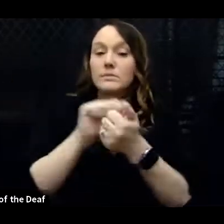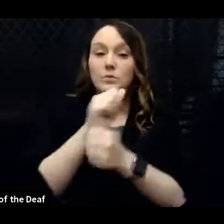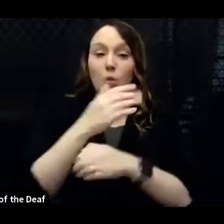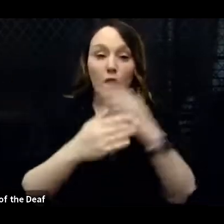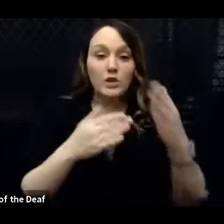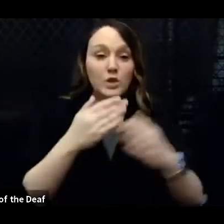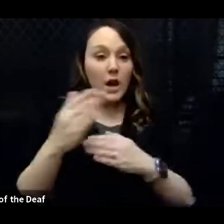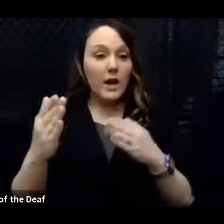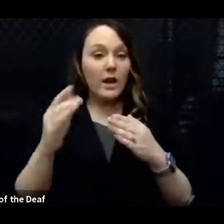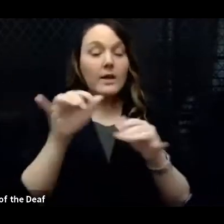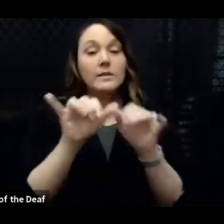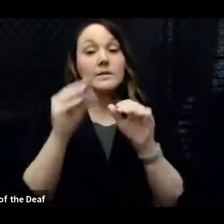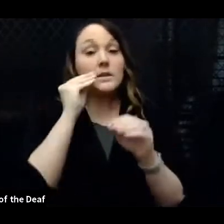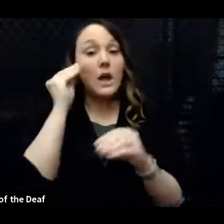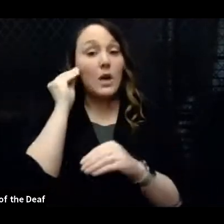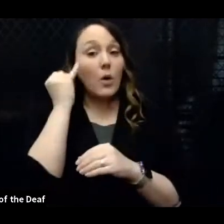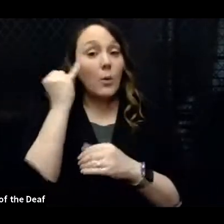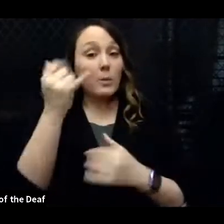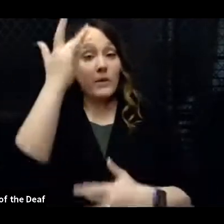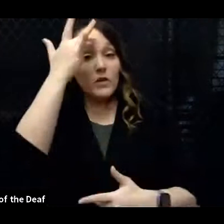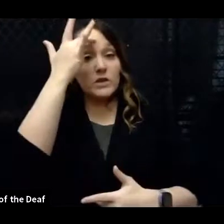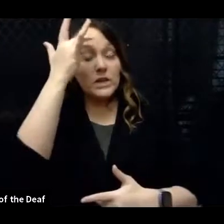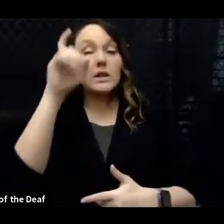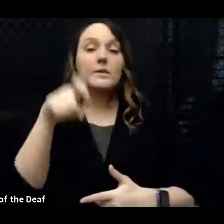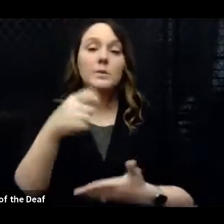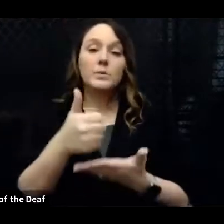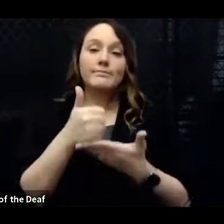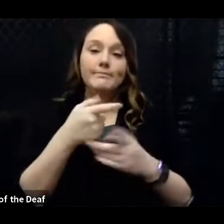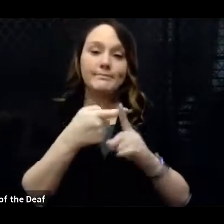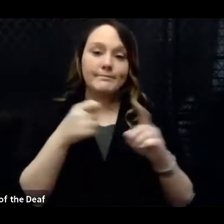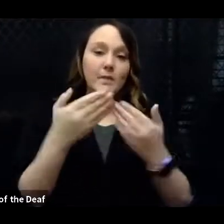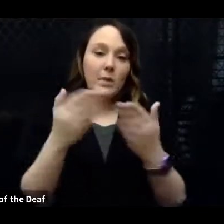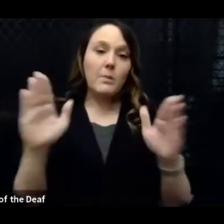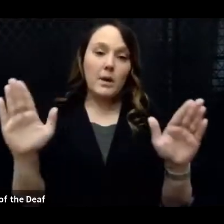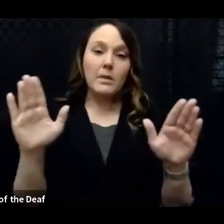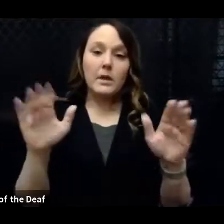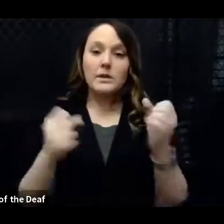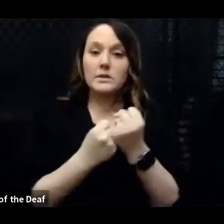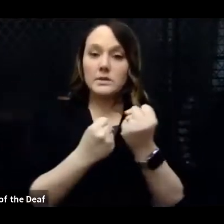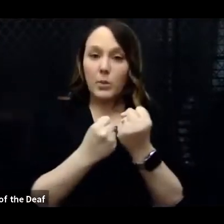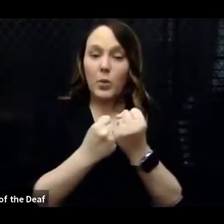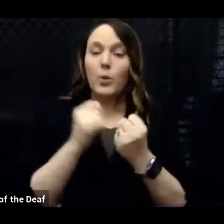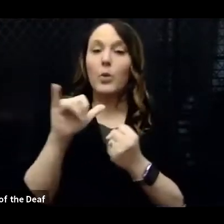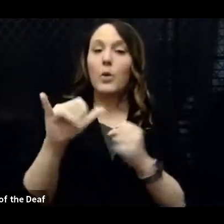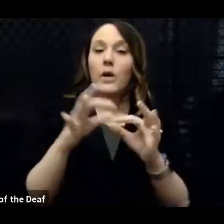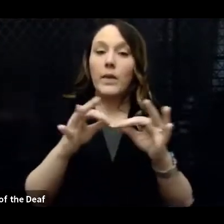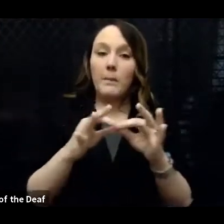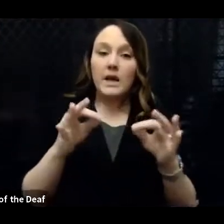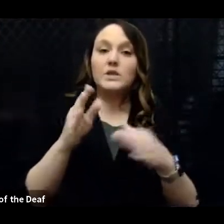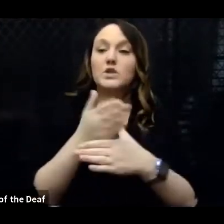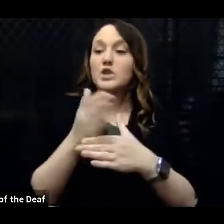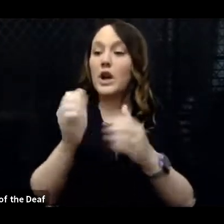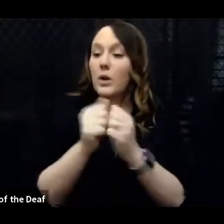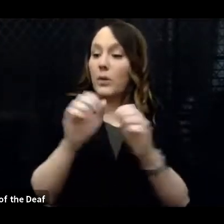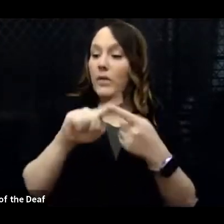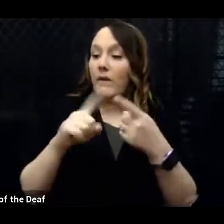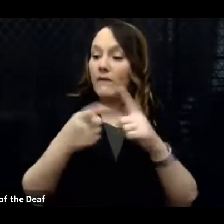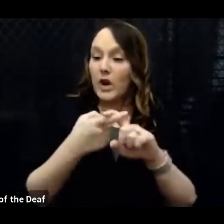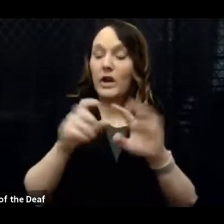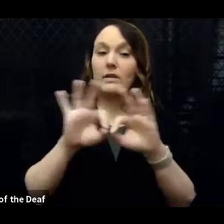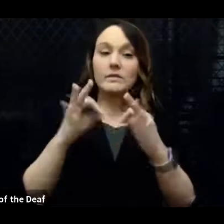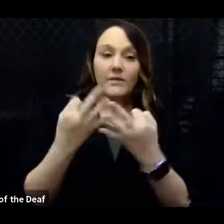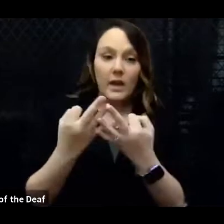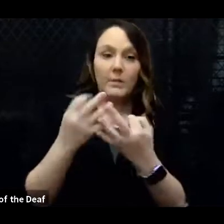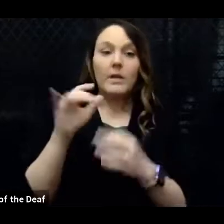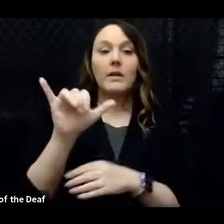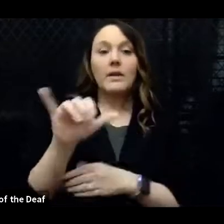staying home if you're sick. So we need help from the public to support that and to get that out to share it with their friends and family is another way